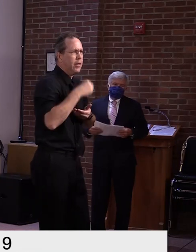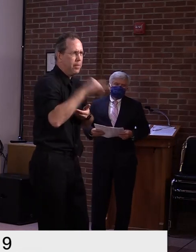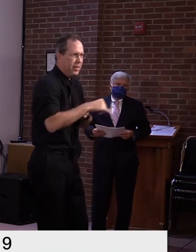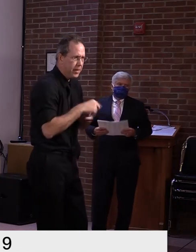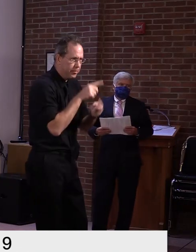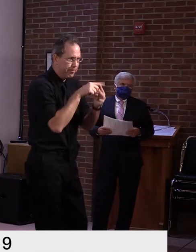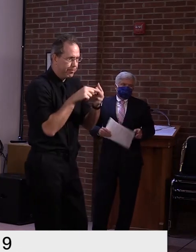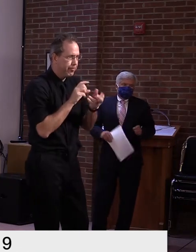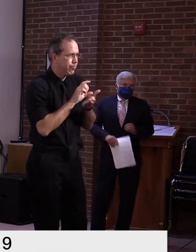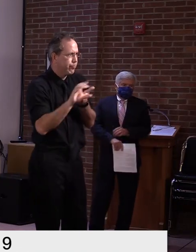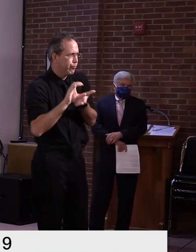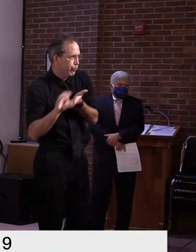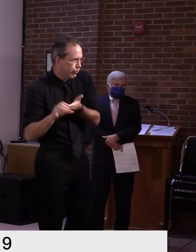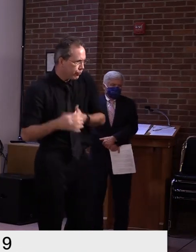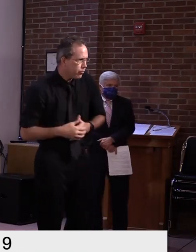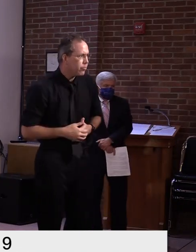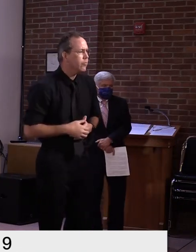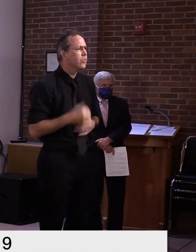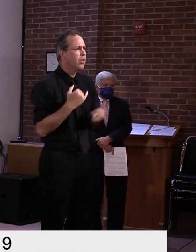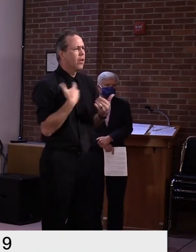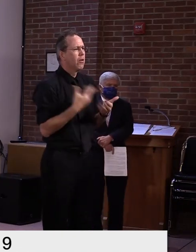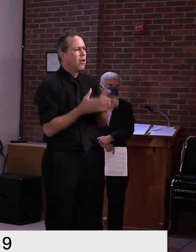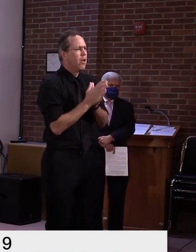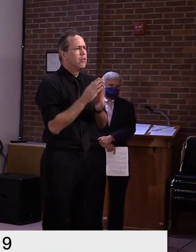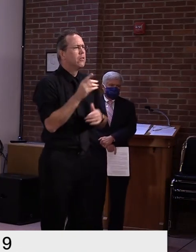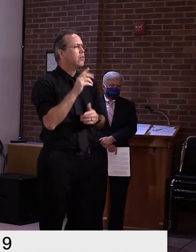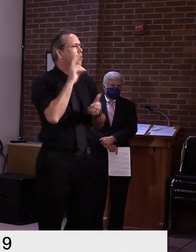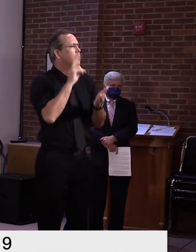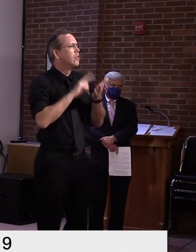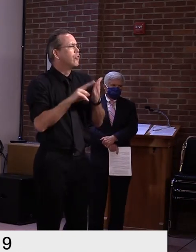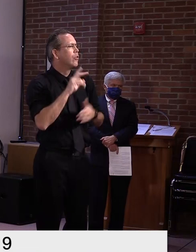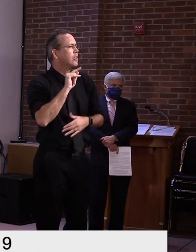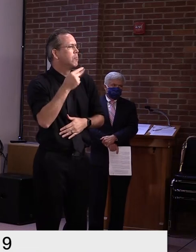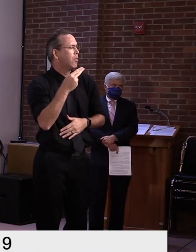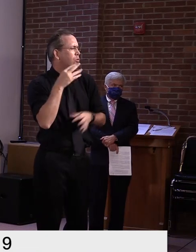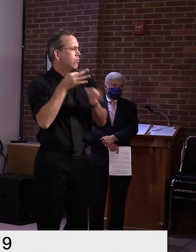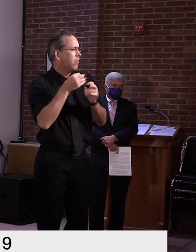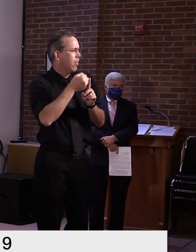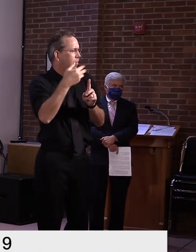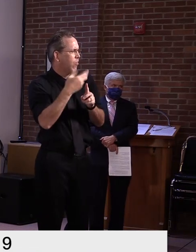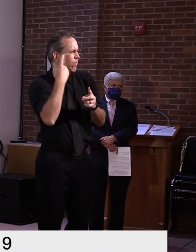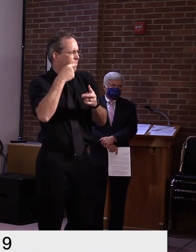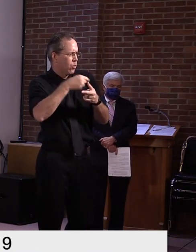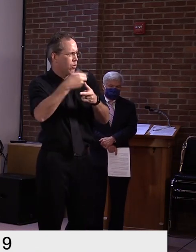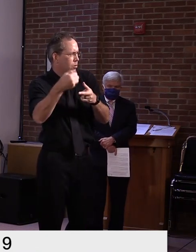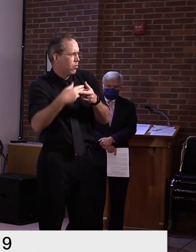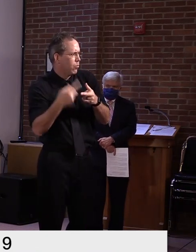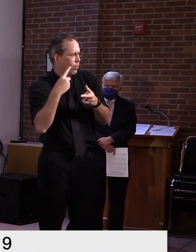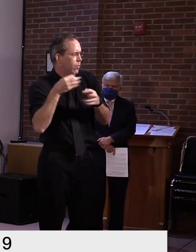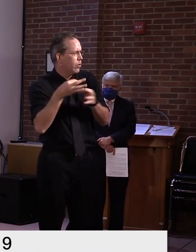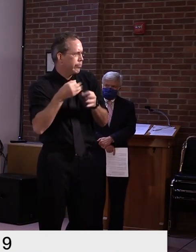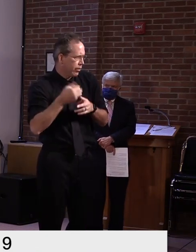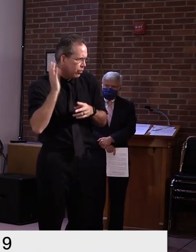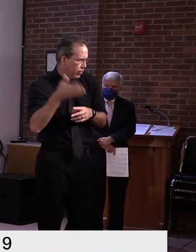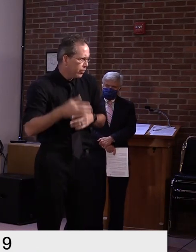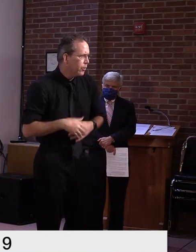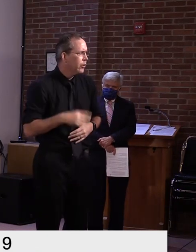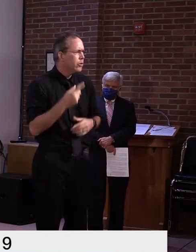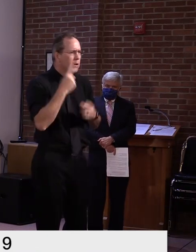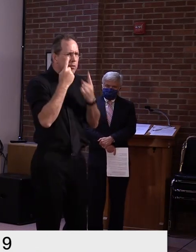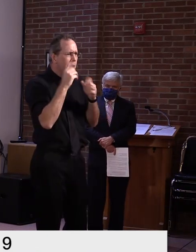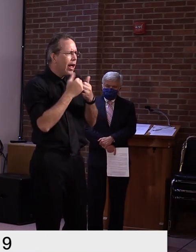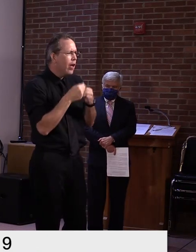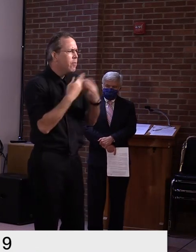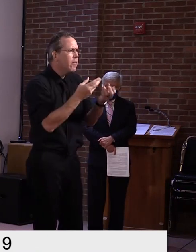these grant programs, as well as our ongoing commitment to providing additional benefits to address food